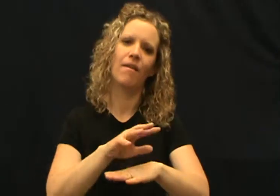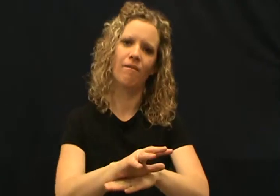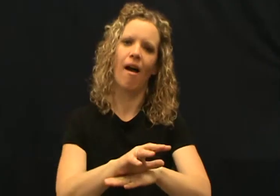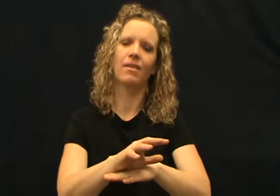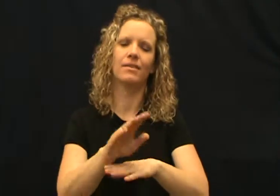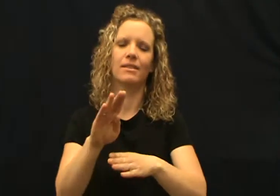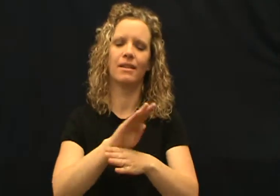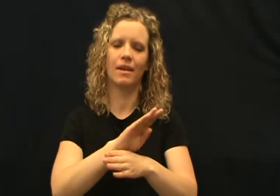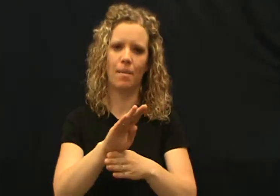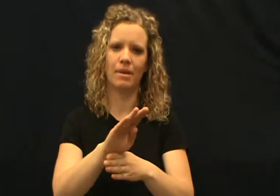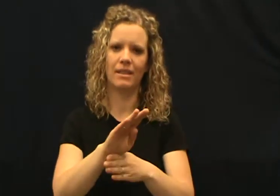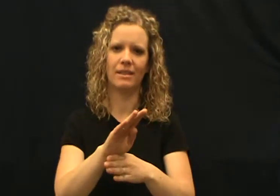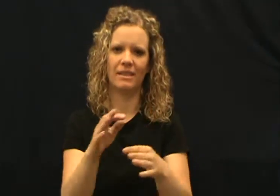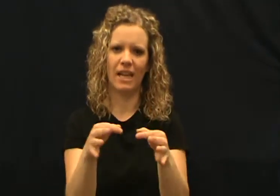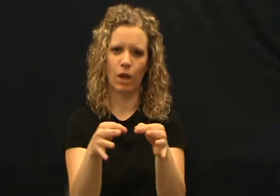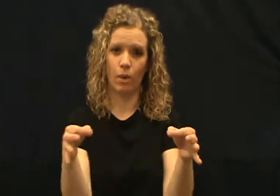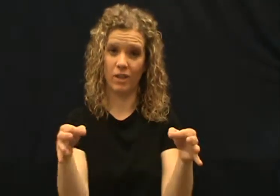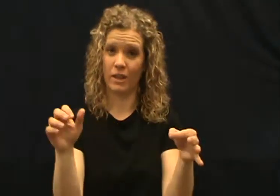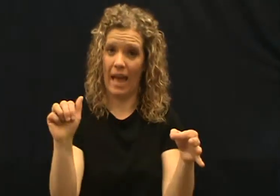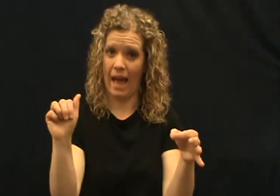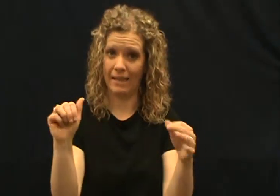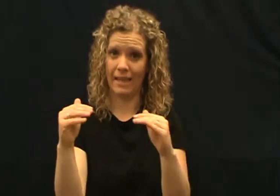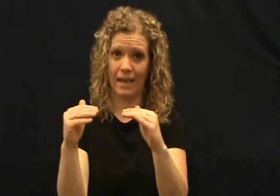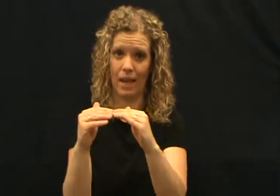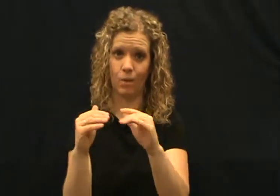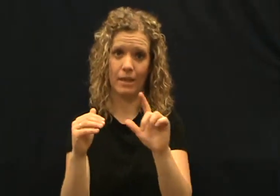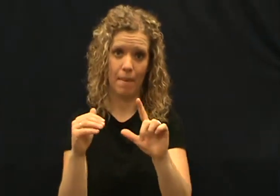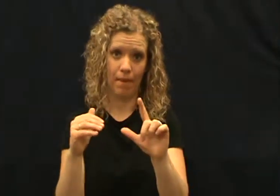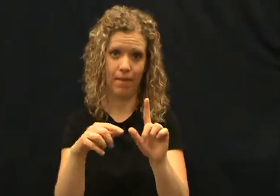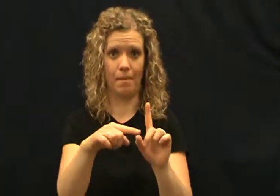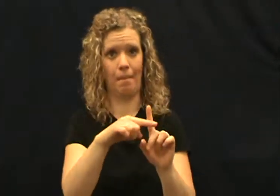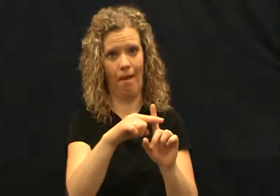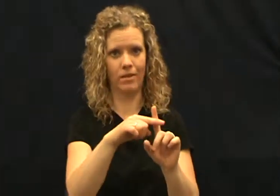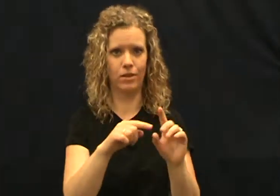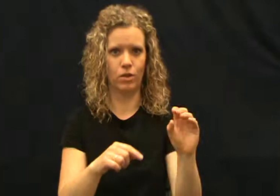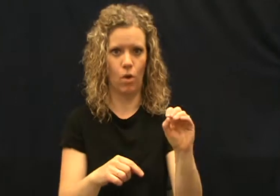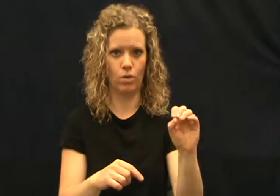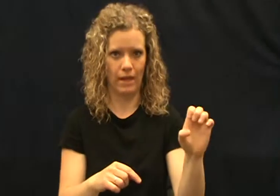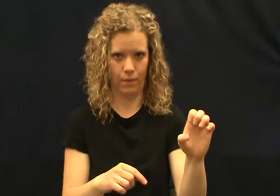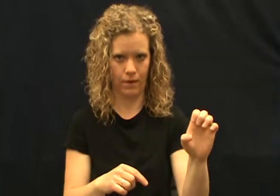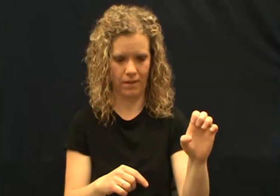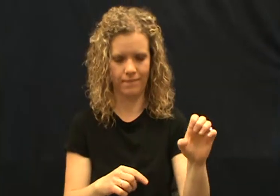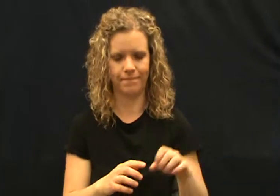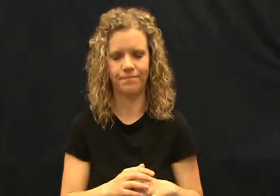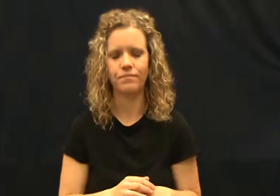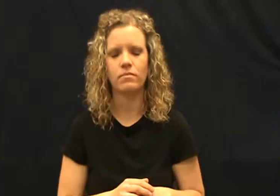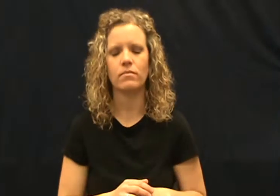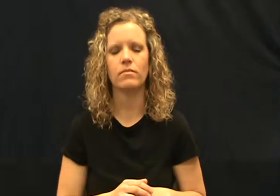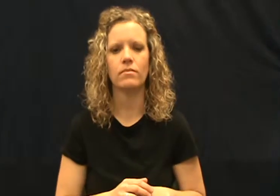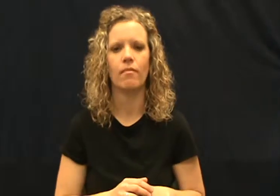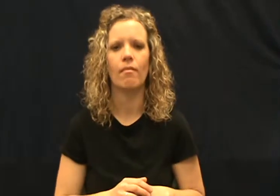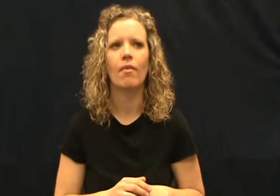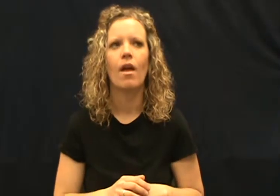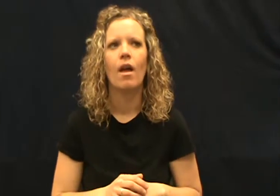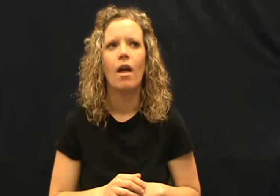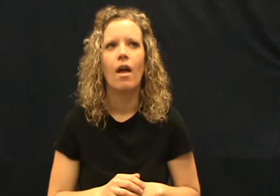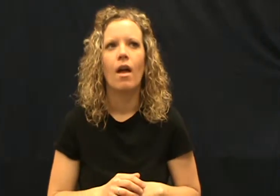that assets equal liabilities plus owner's equity equation we've been talking about. And at the end of